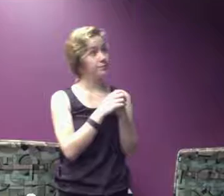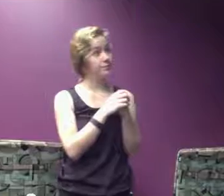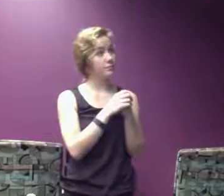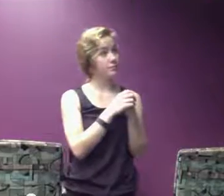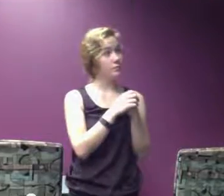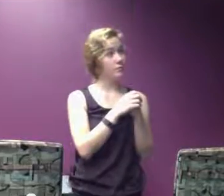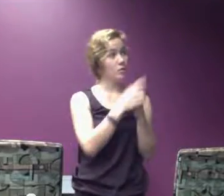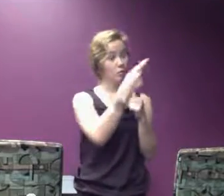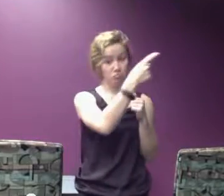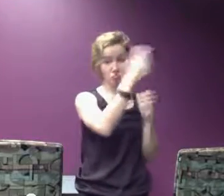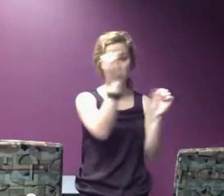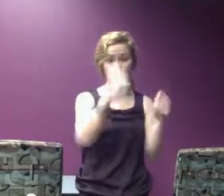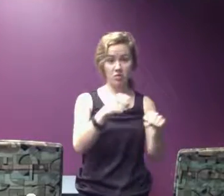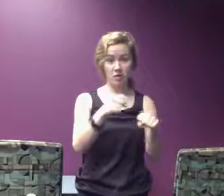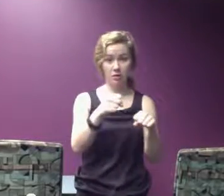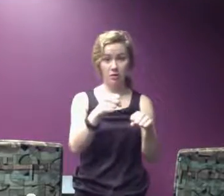You can look at the board.